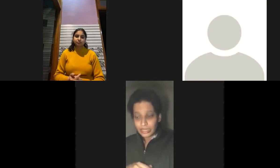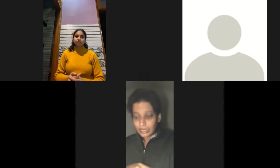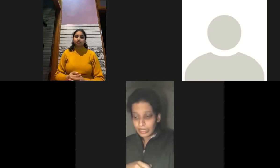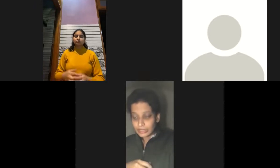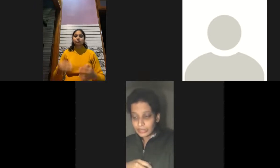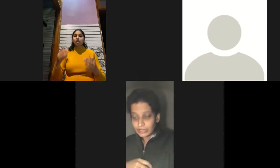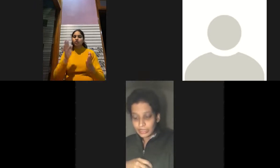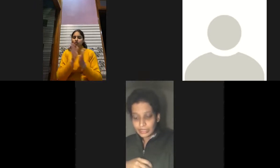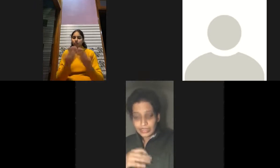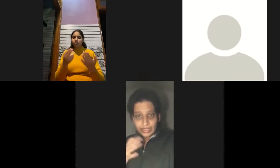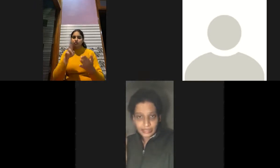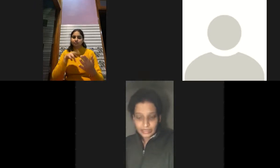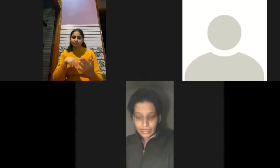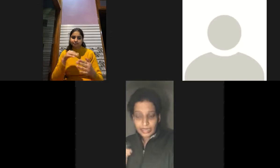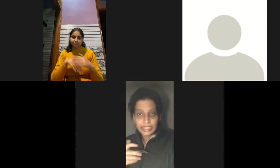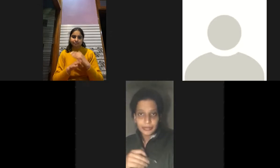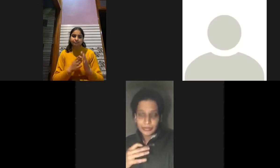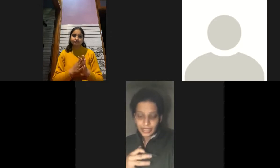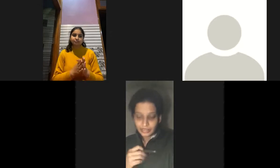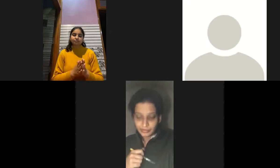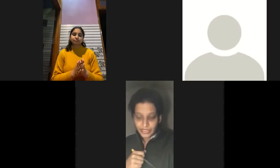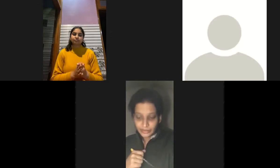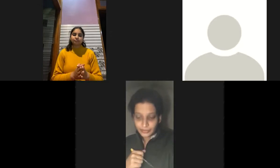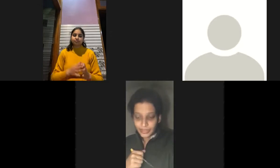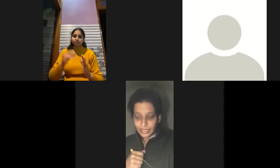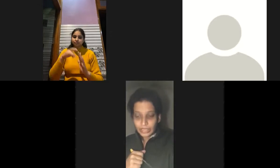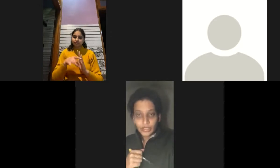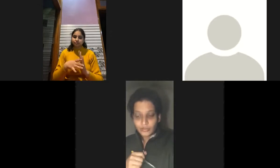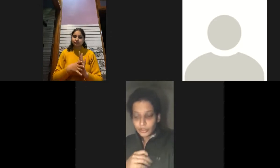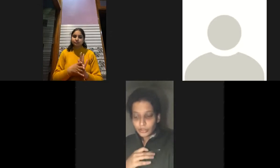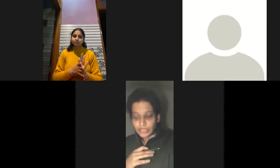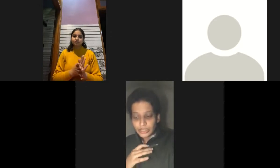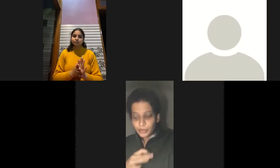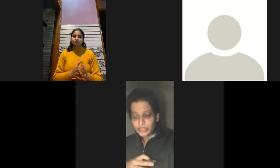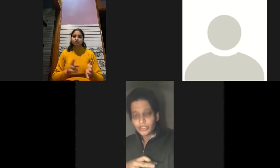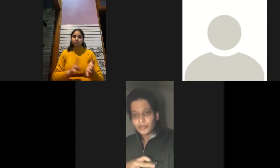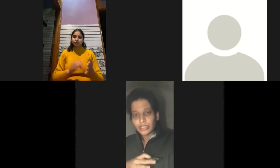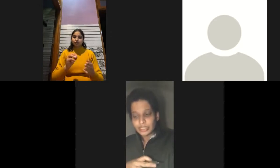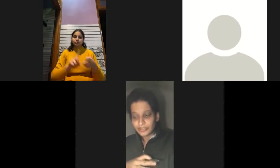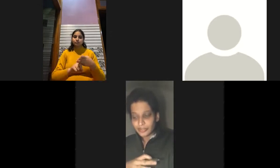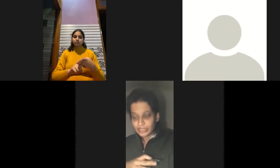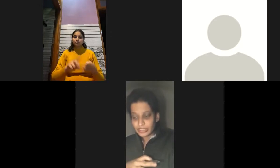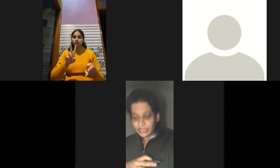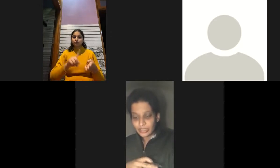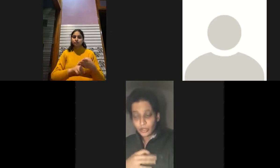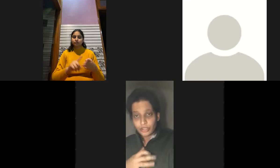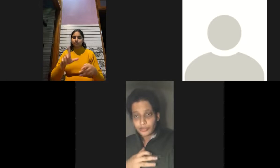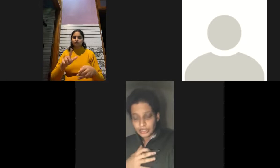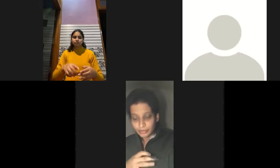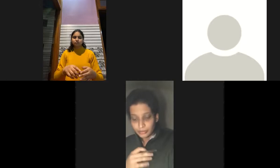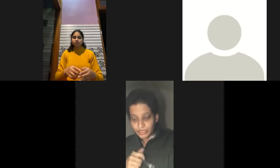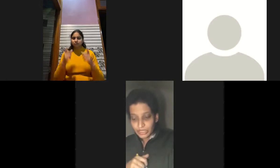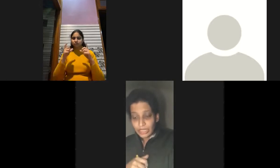novel, it is in a satirical and deeply impacting manner. Novel not only disposes of bodily differences as a cause